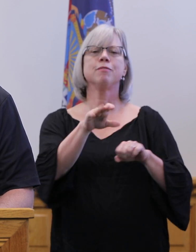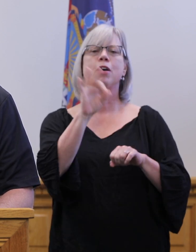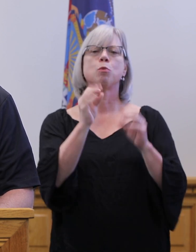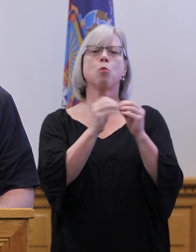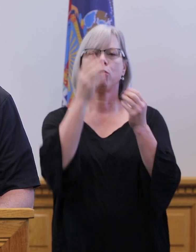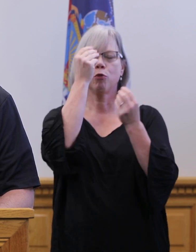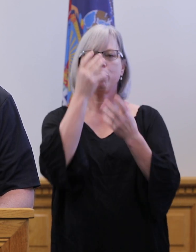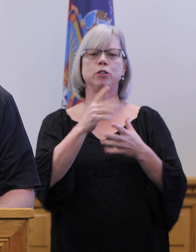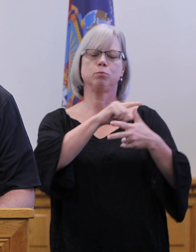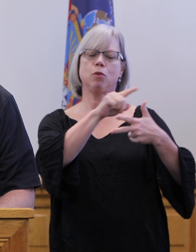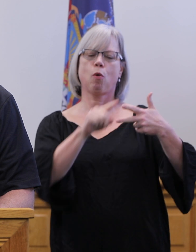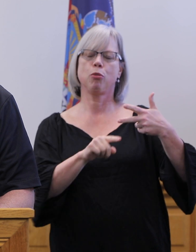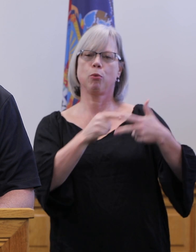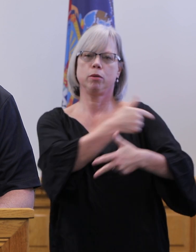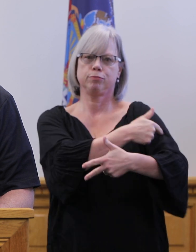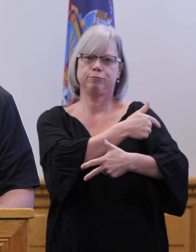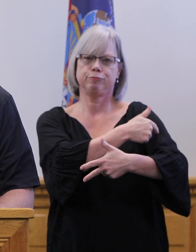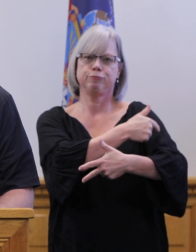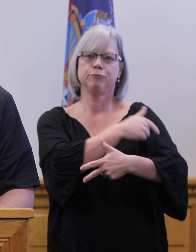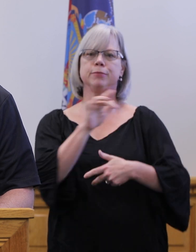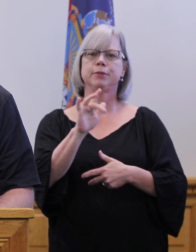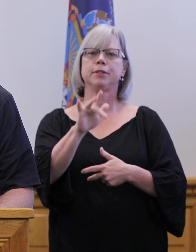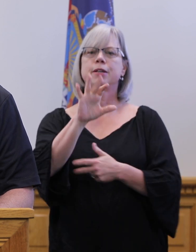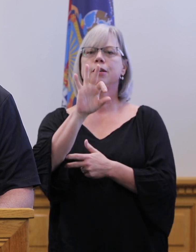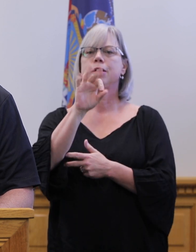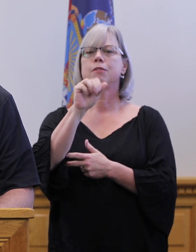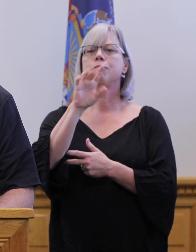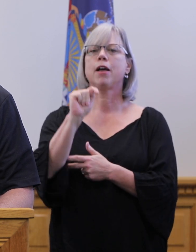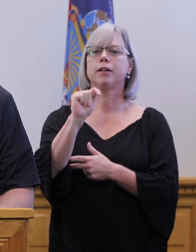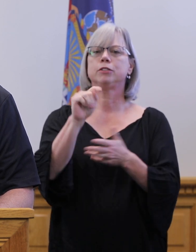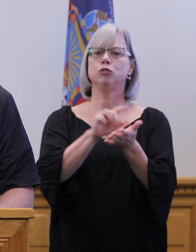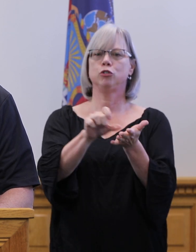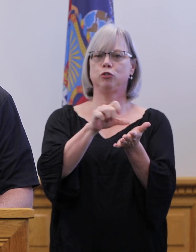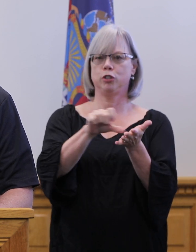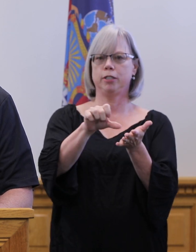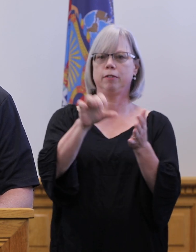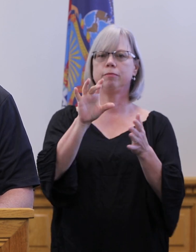three COVID-19 vaccines by clicking on the fact sheet link for each one at